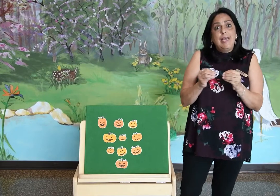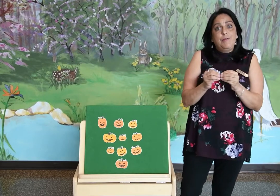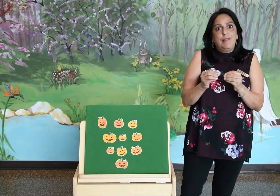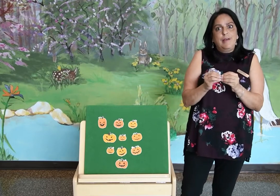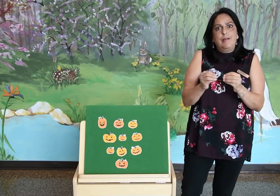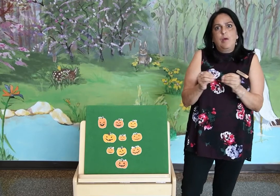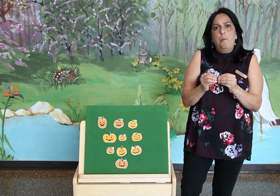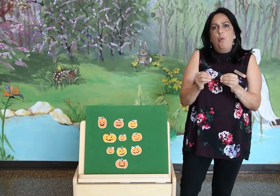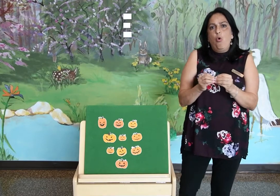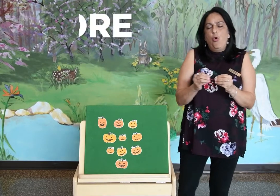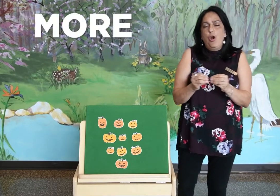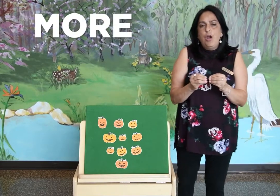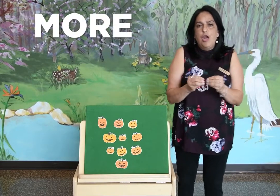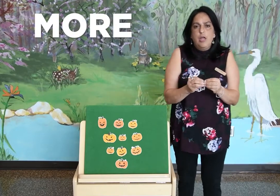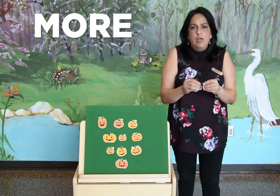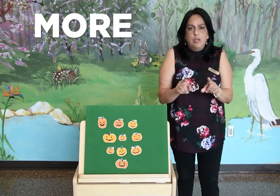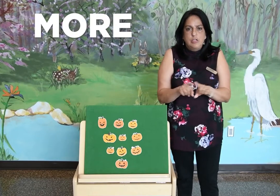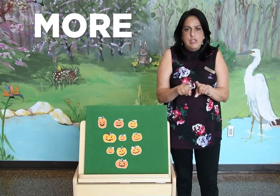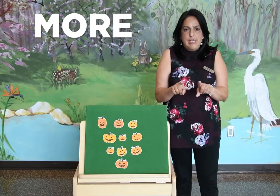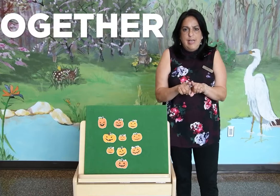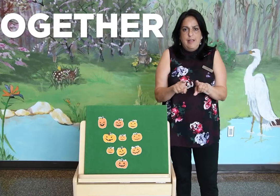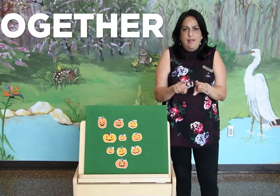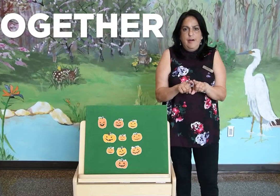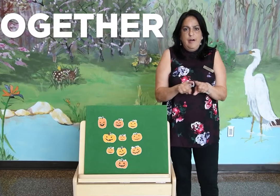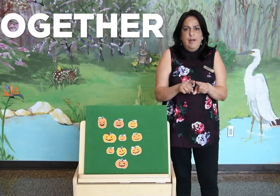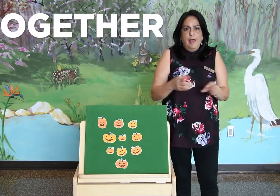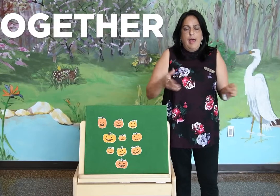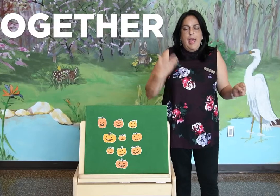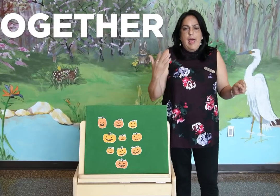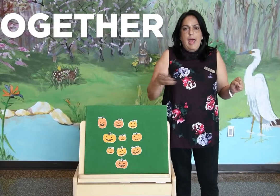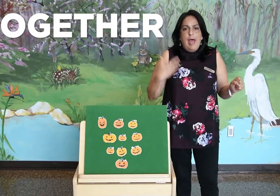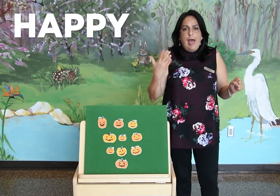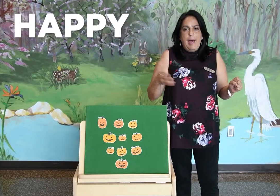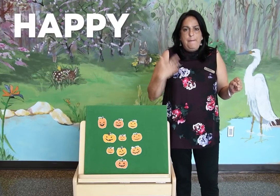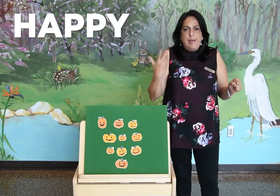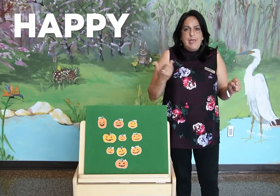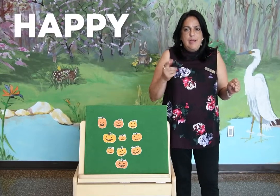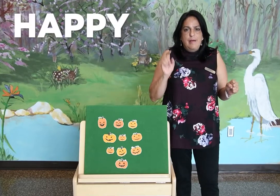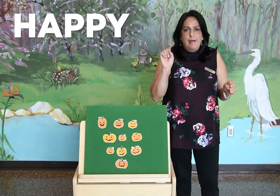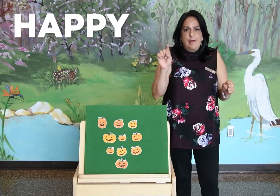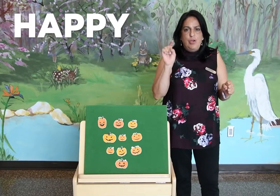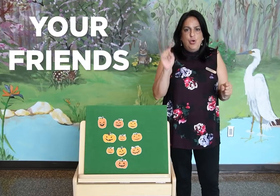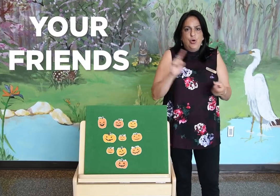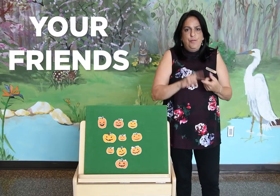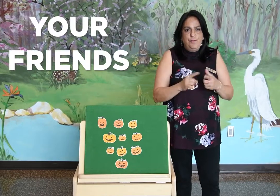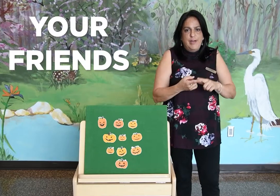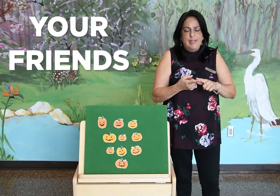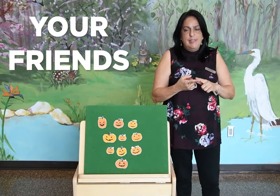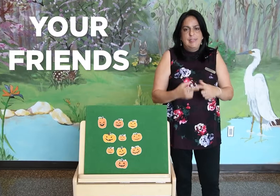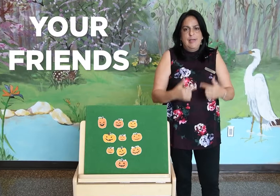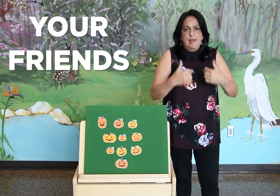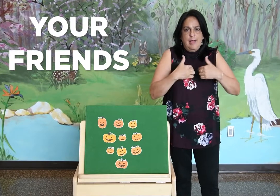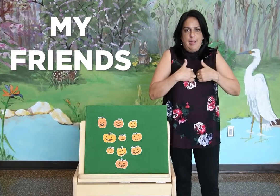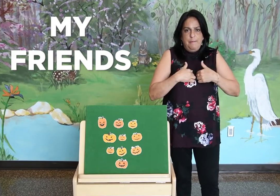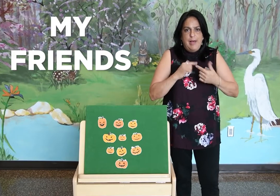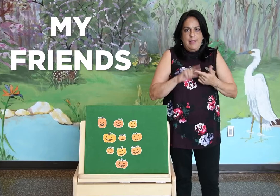with it. More, together, happy, your friends, and my